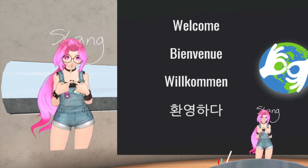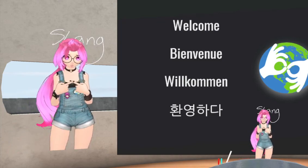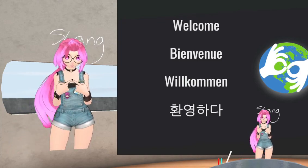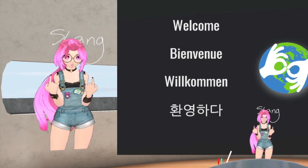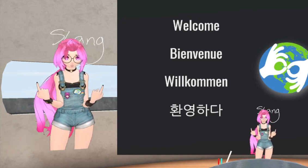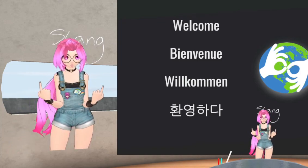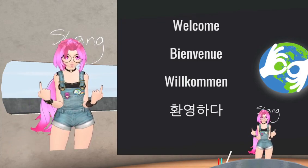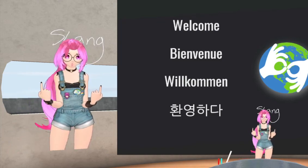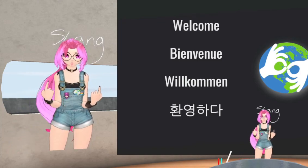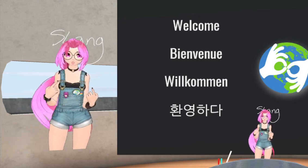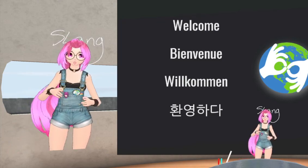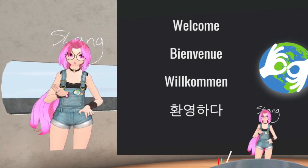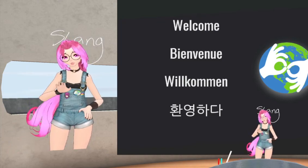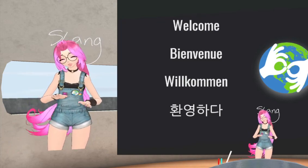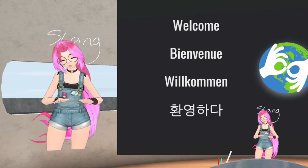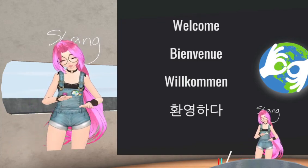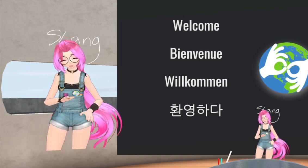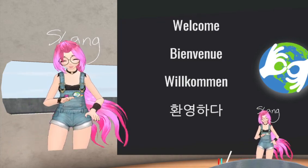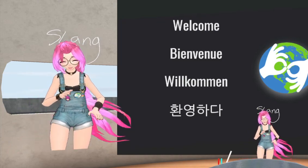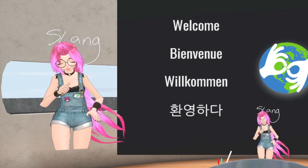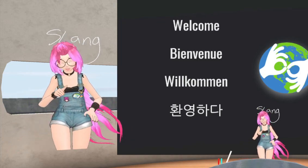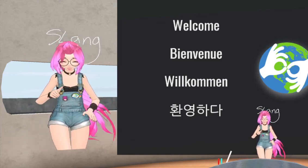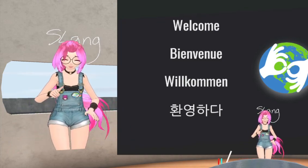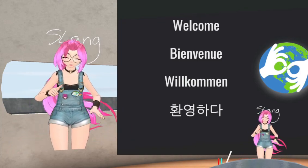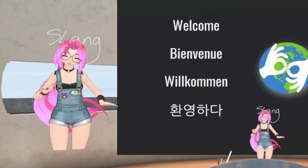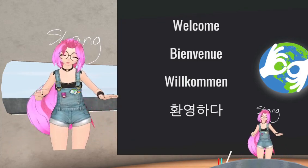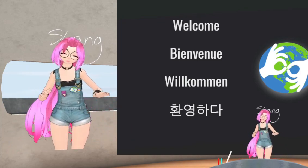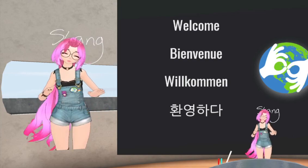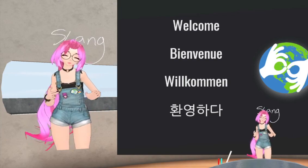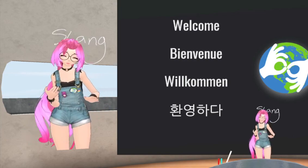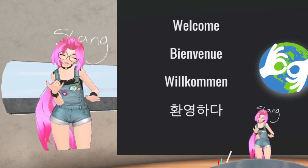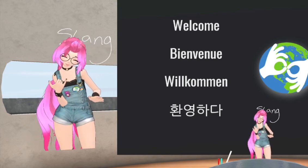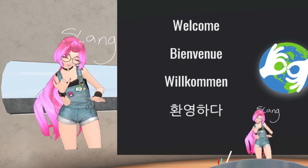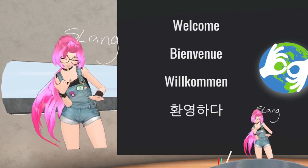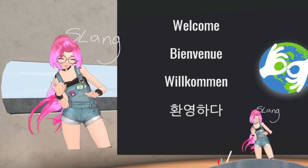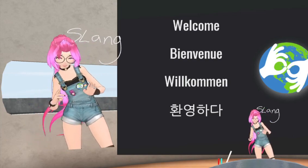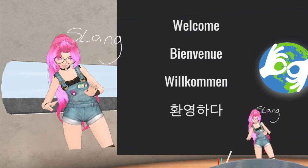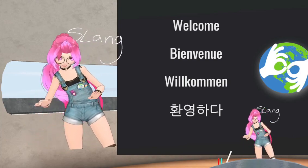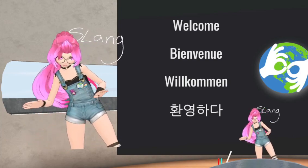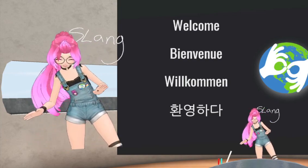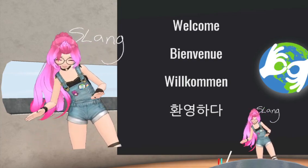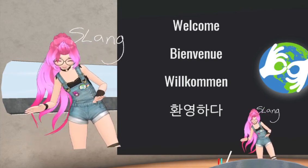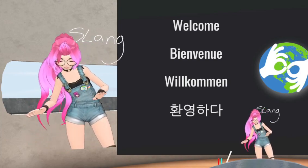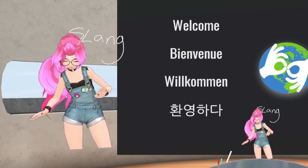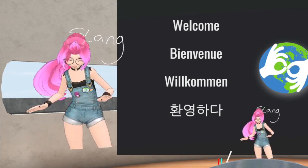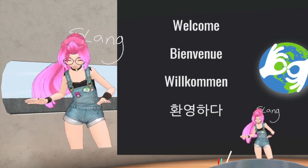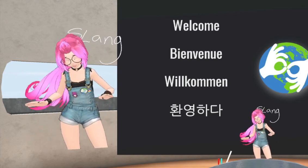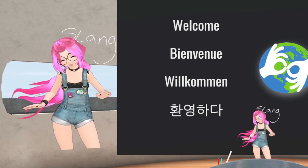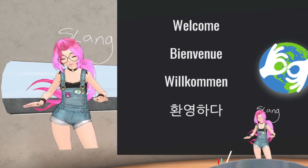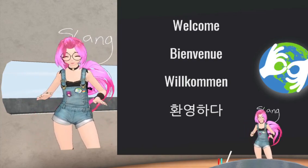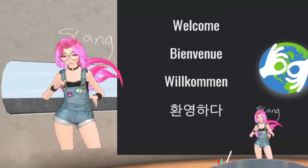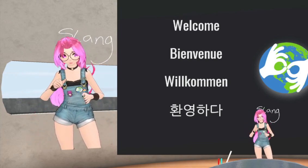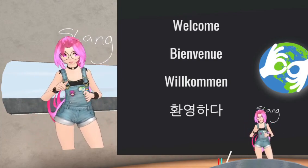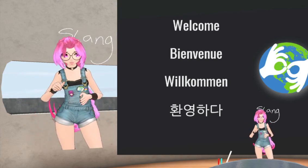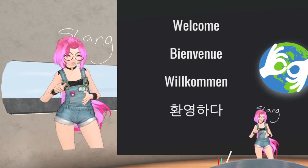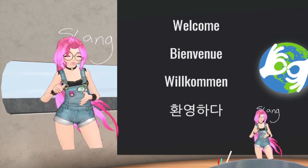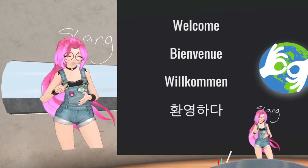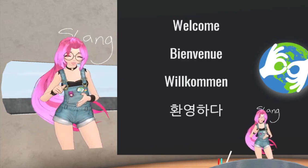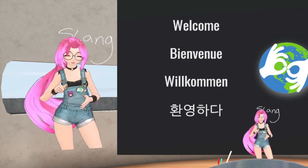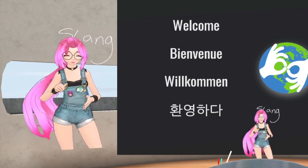remember it like skipping stones, but if you want to think about like a cord that keeps going on, that makes a lot of sense too. That's a really good point. Some other ones that I can go